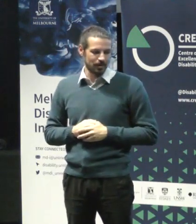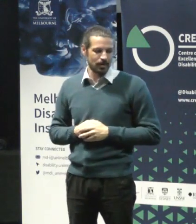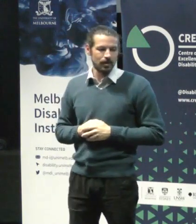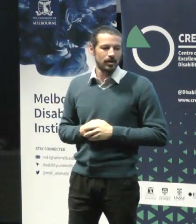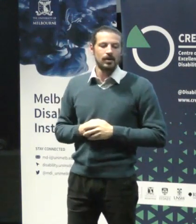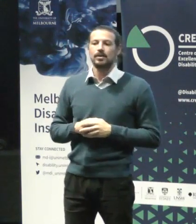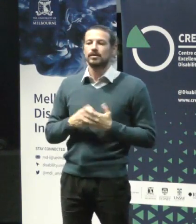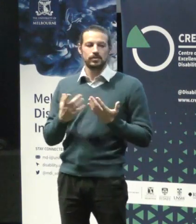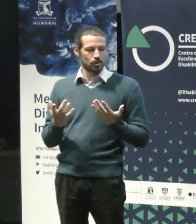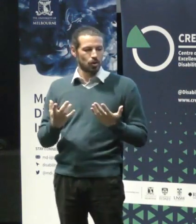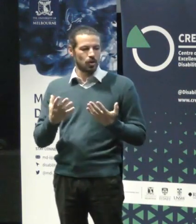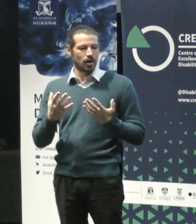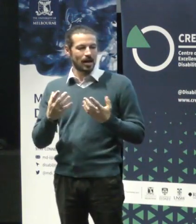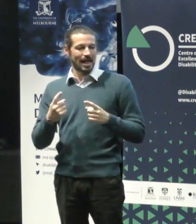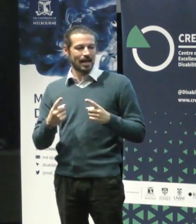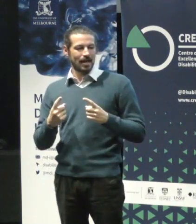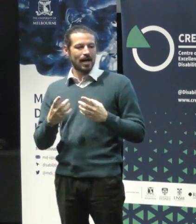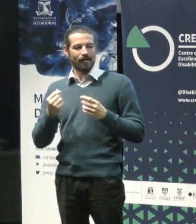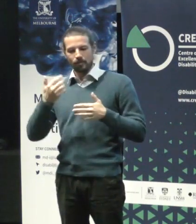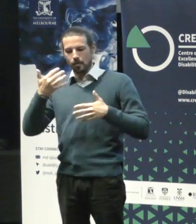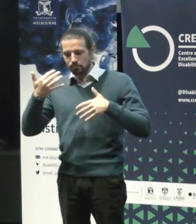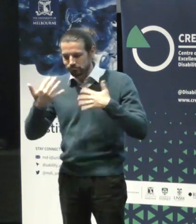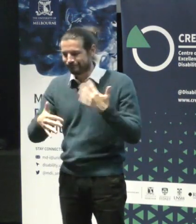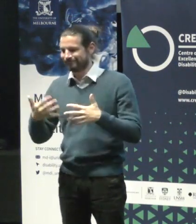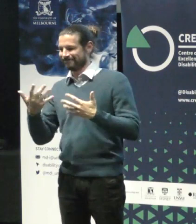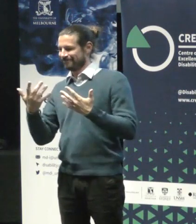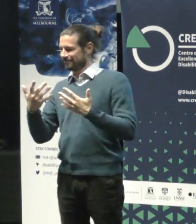Emotion, pain, conflict, dissatisfaction,